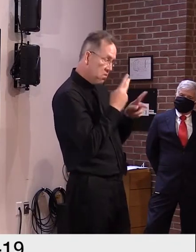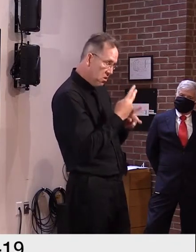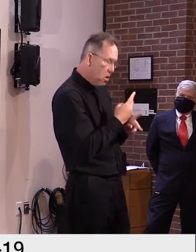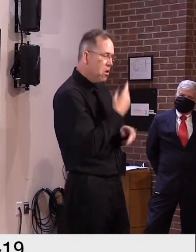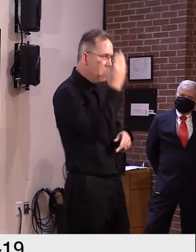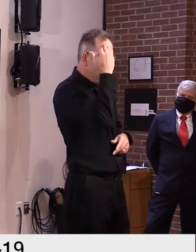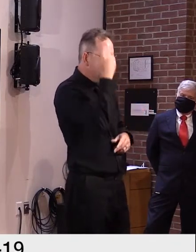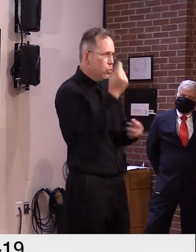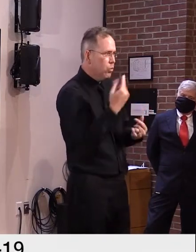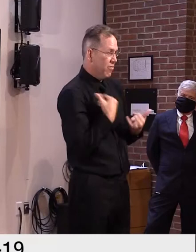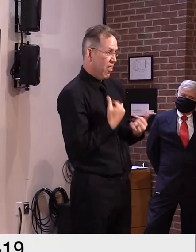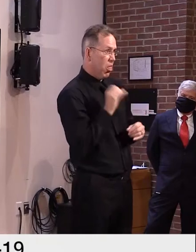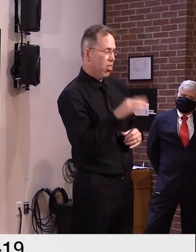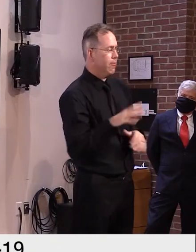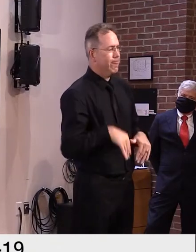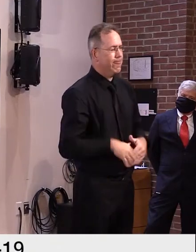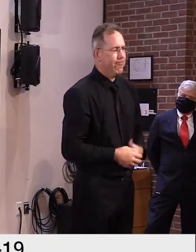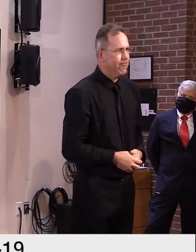Okay.